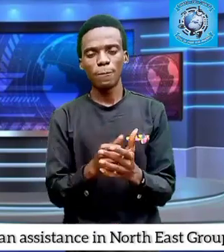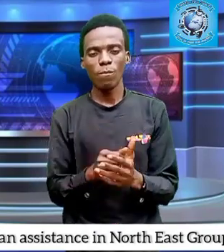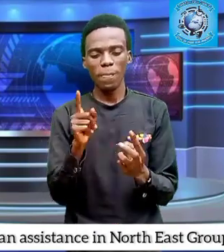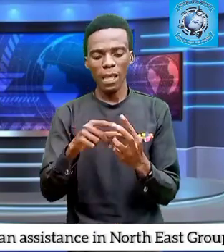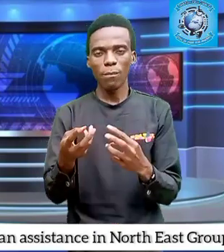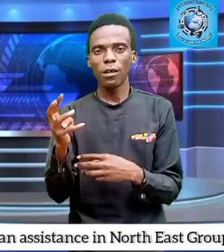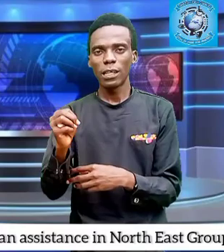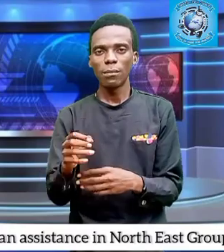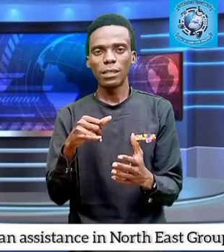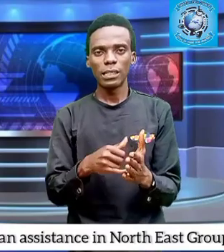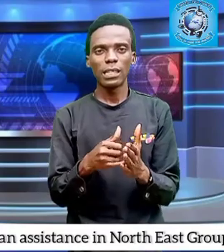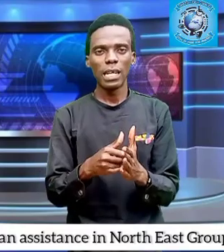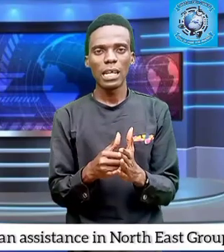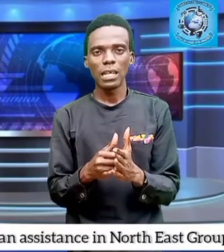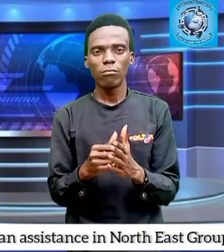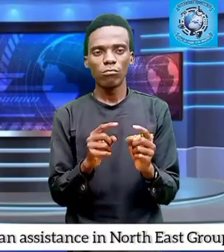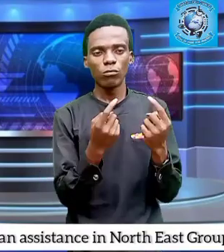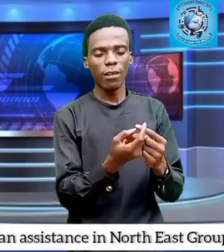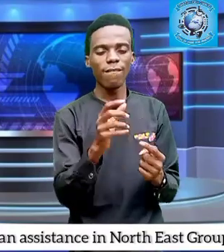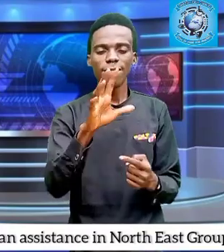Among them, it's an estimated